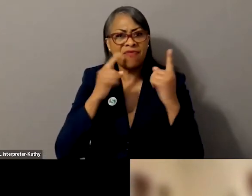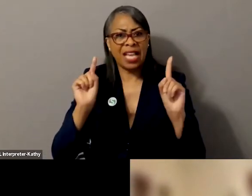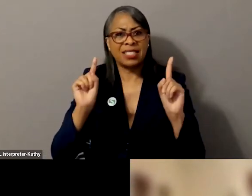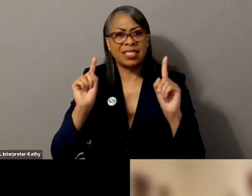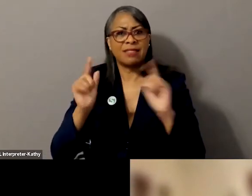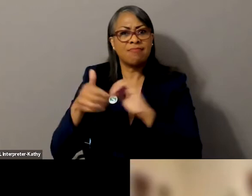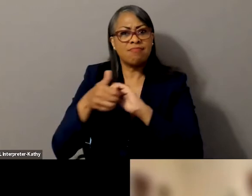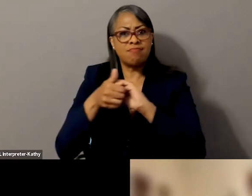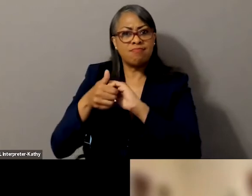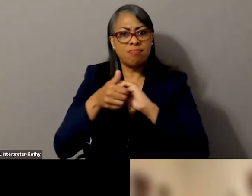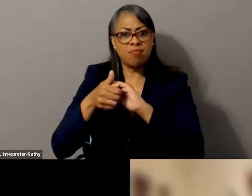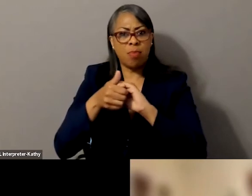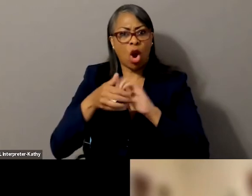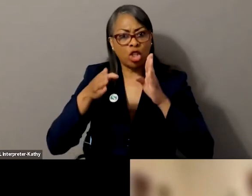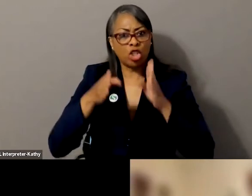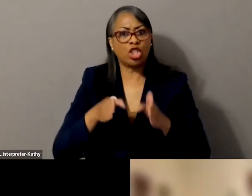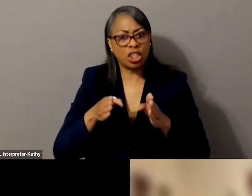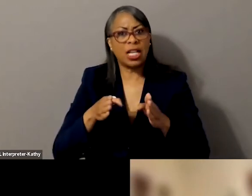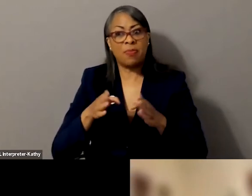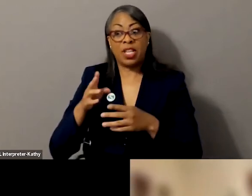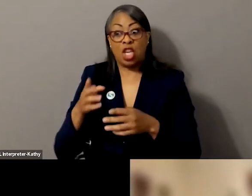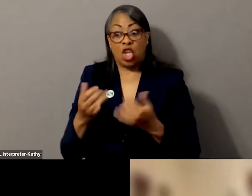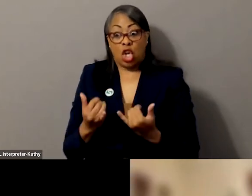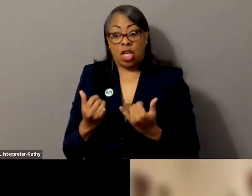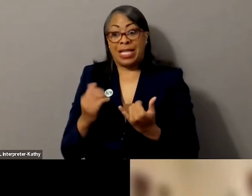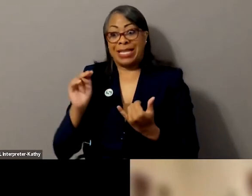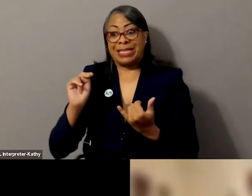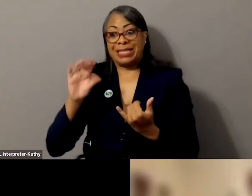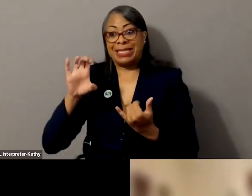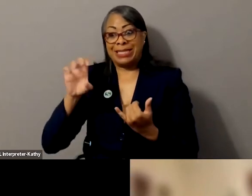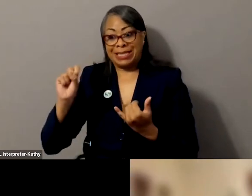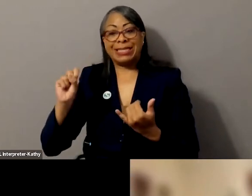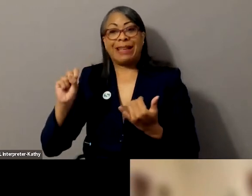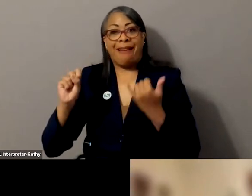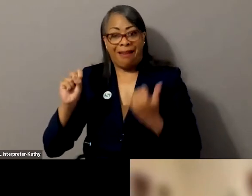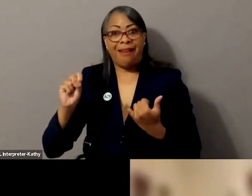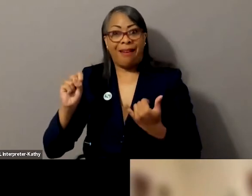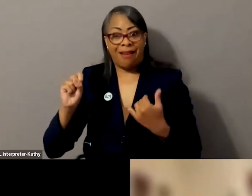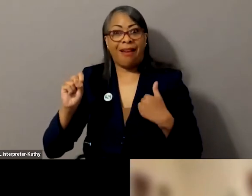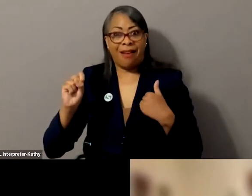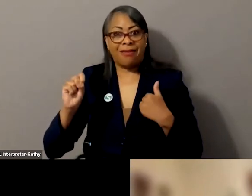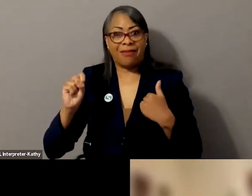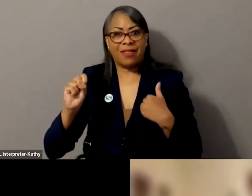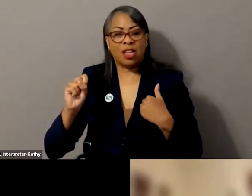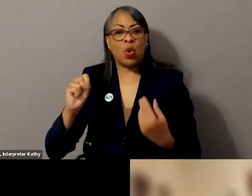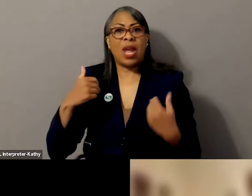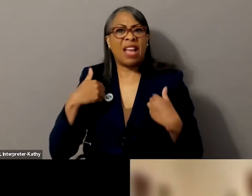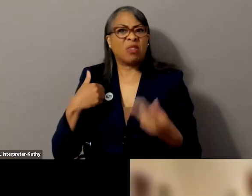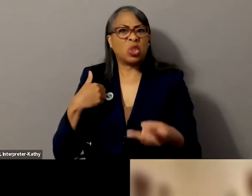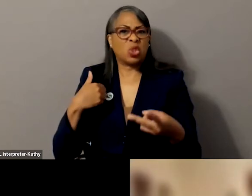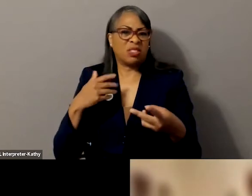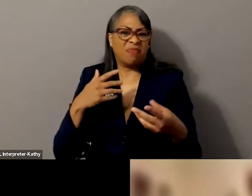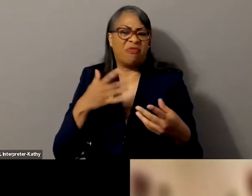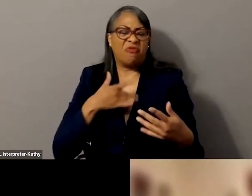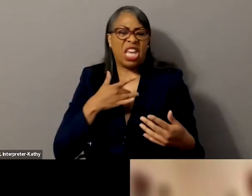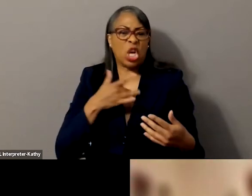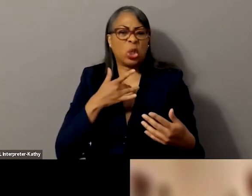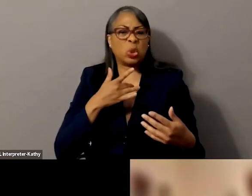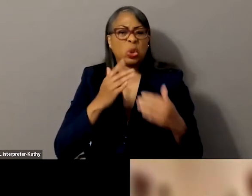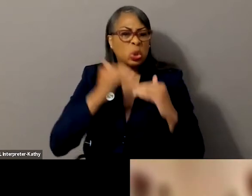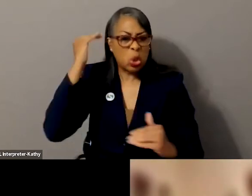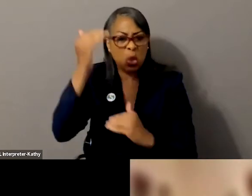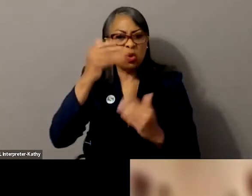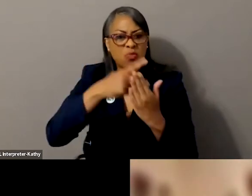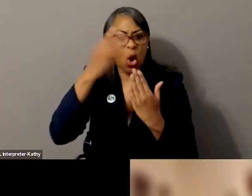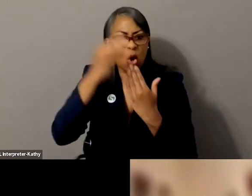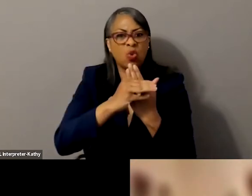than the ones NCS currently has, because quite frankly, they're too program specific, they're often